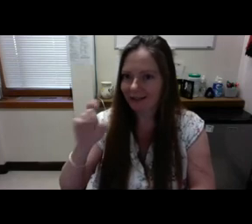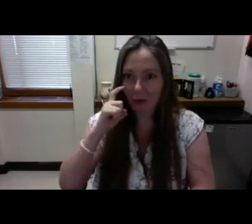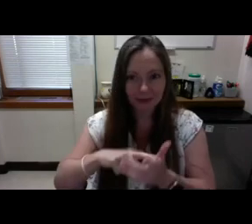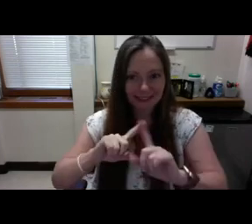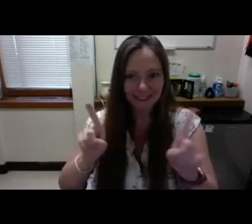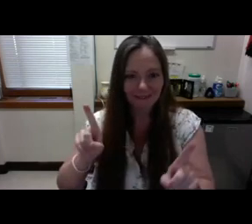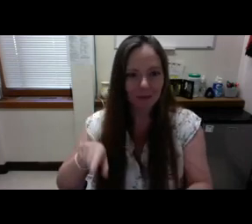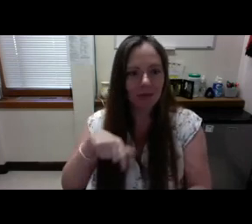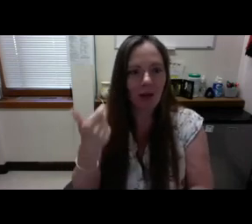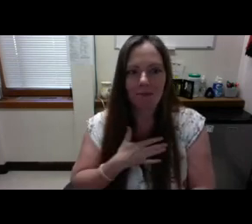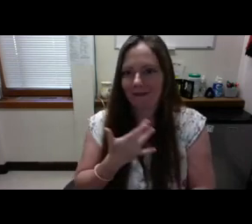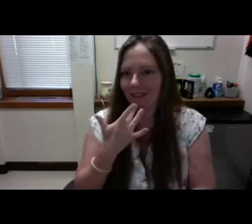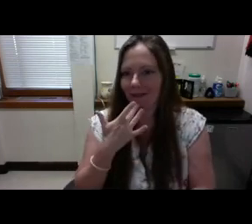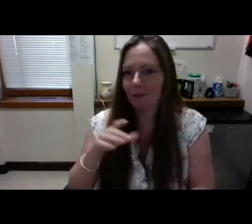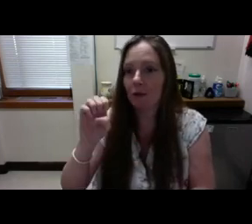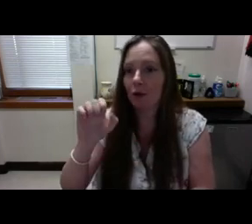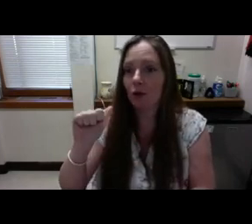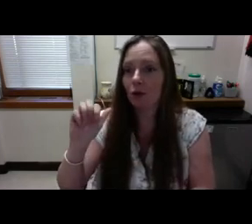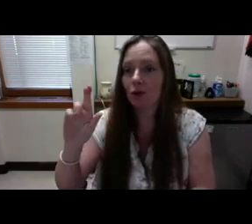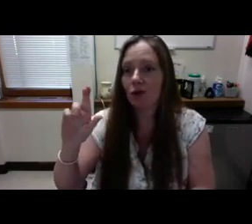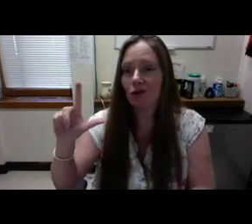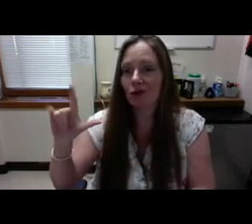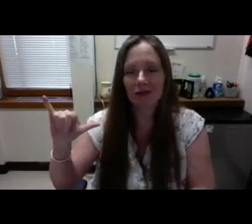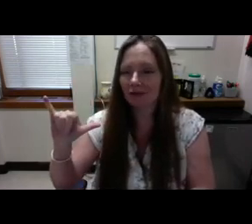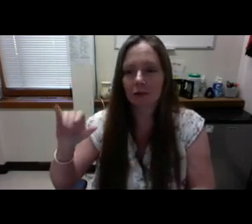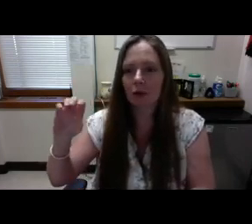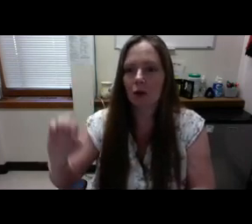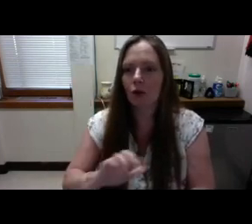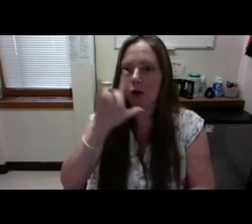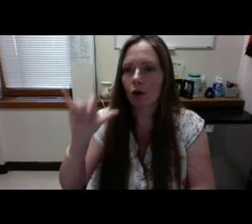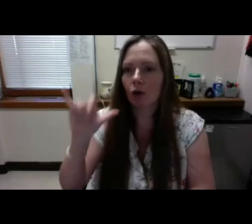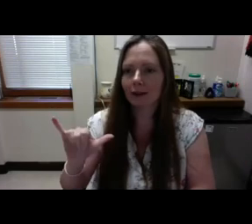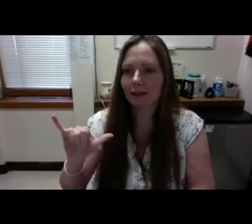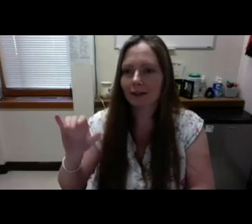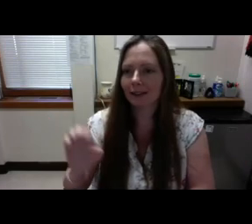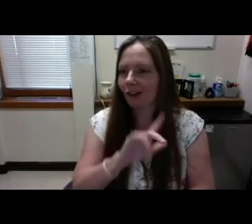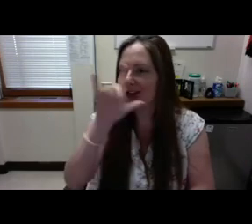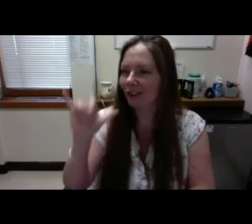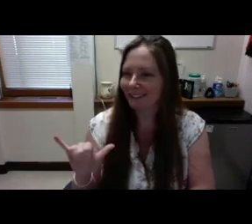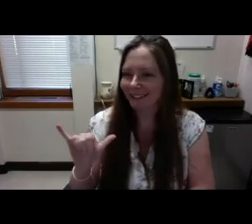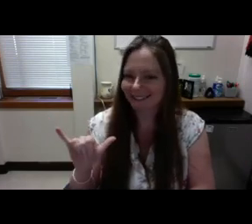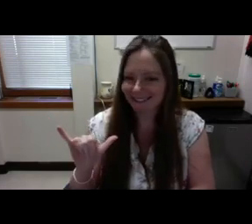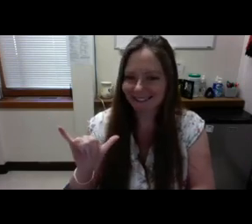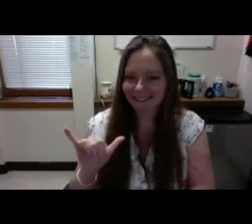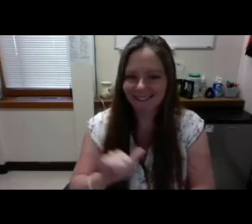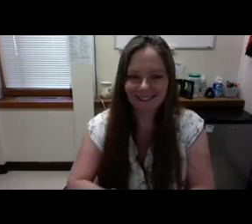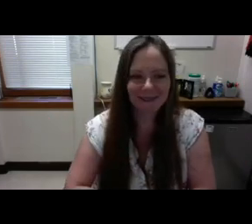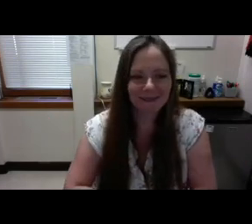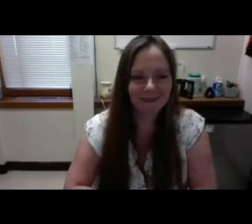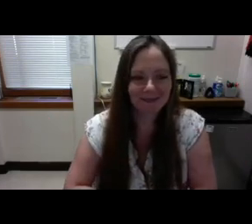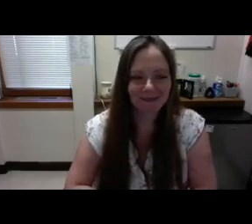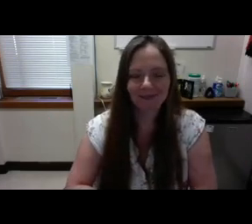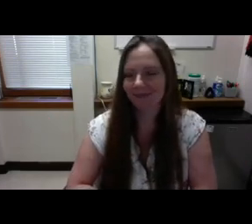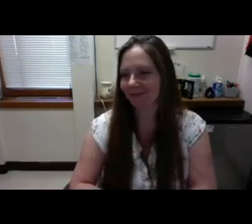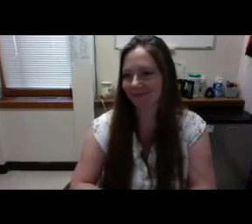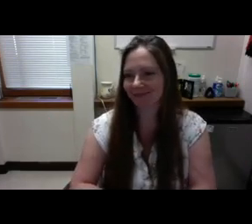it's a movement that looks like a sign. Early,